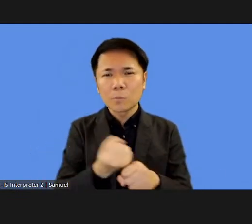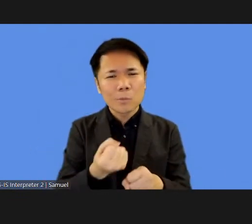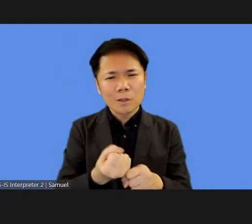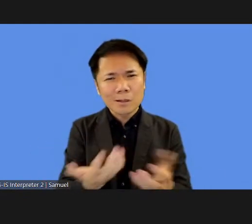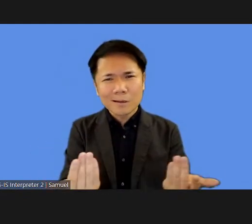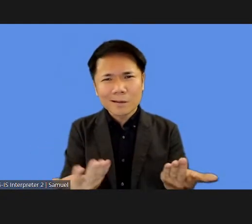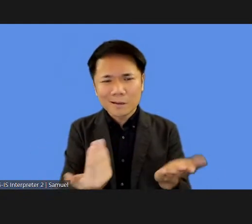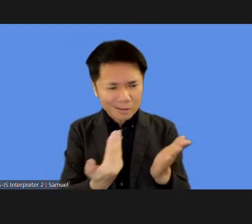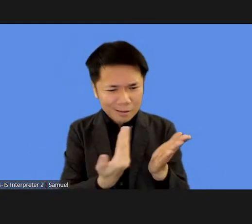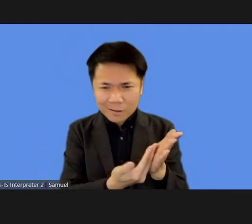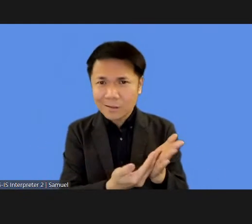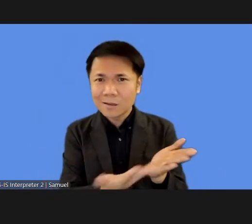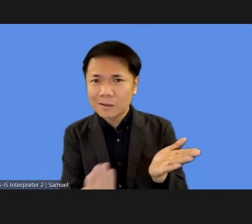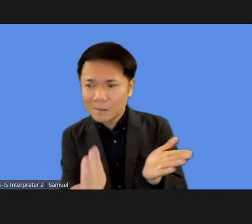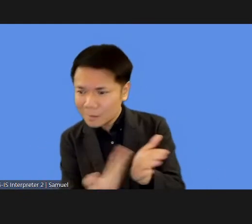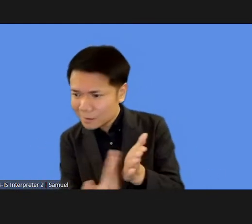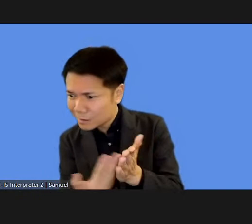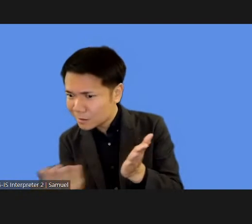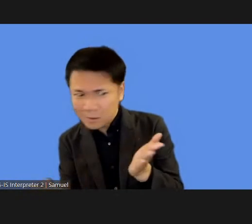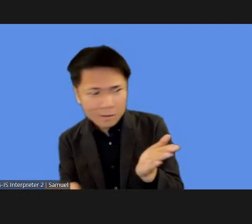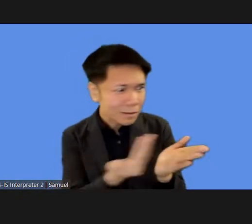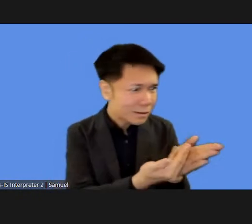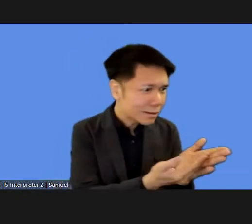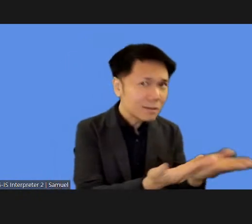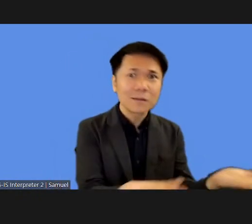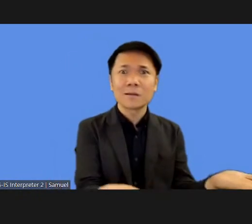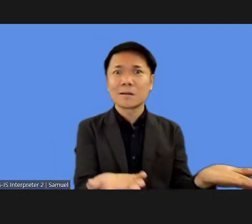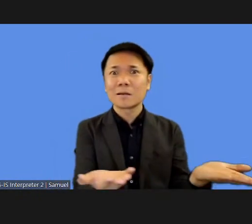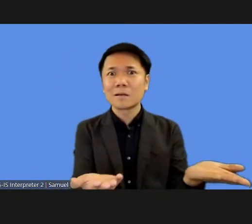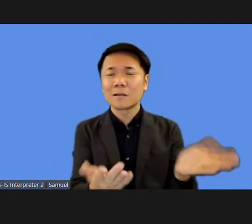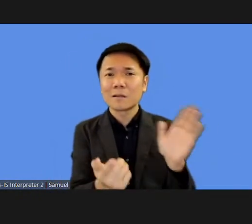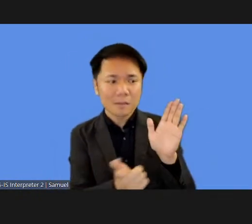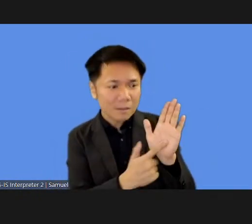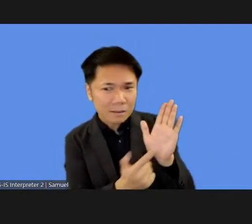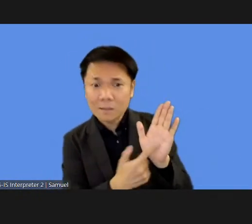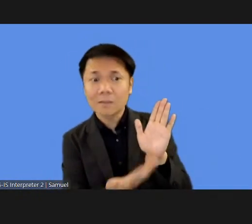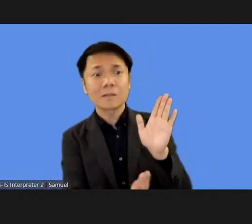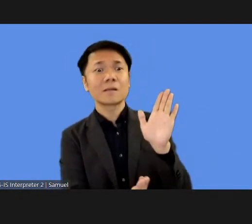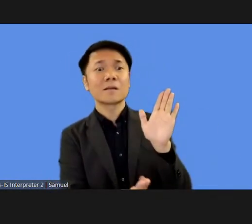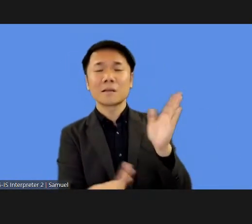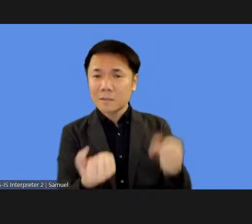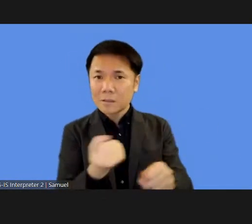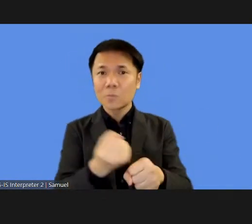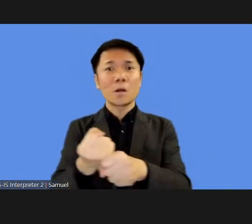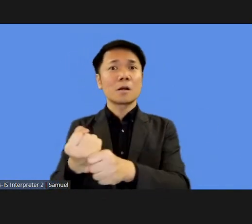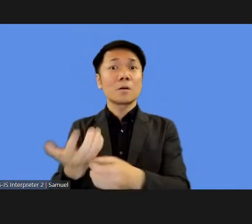holding people responsible for their promises and for their actions.